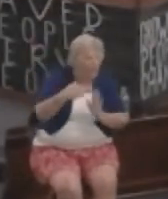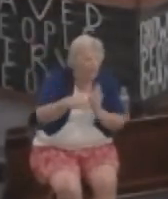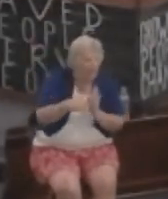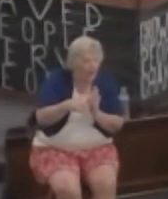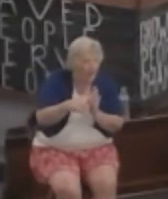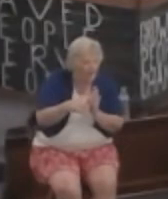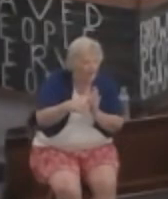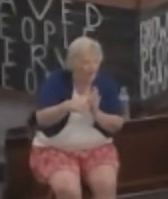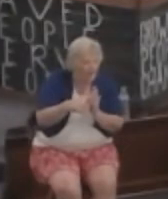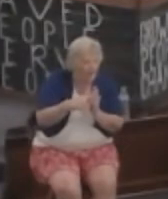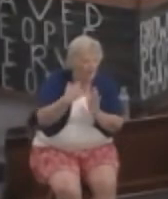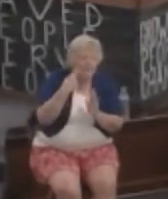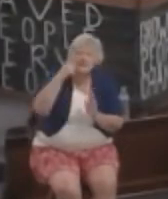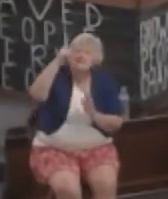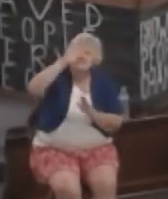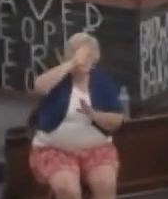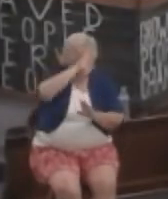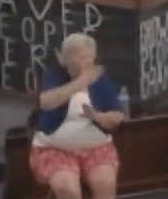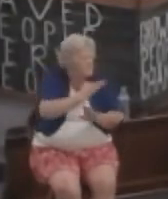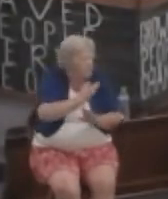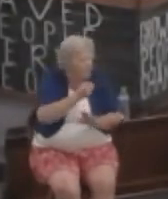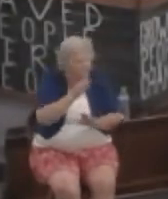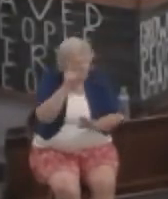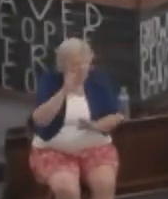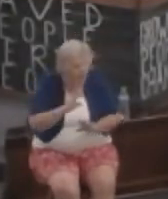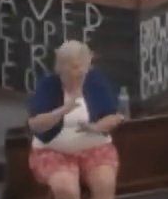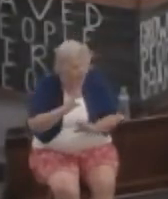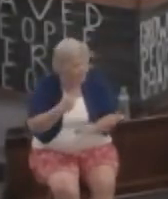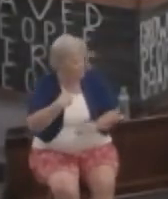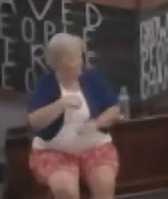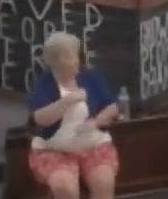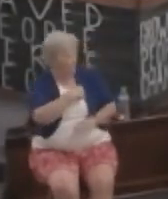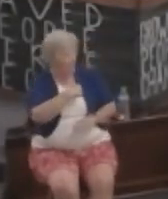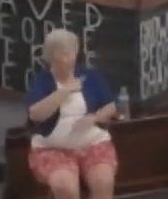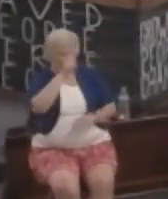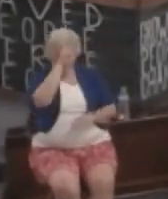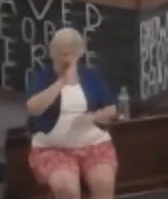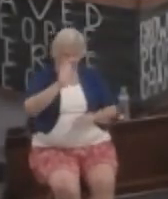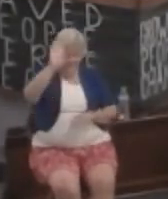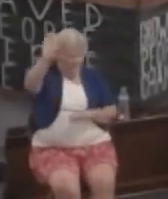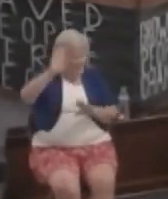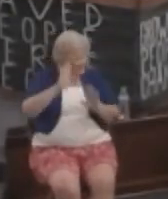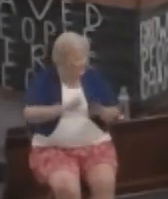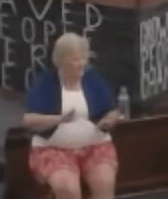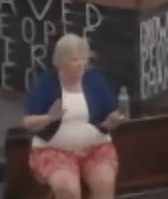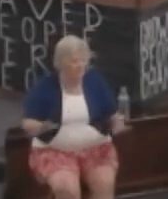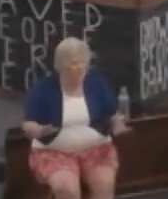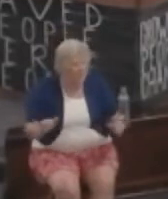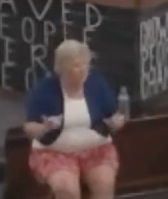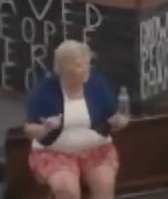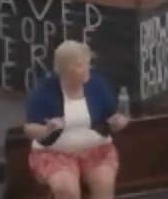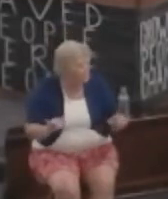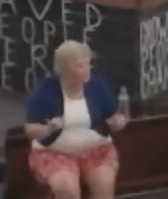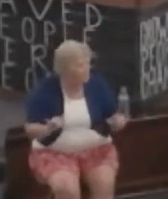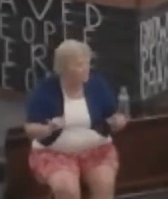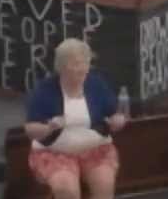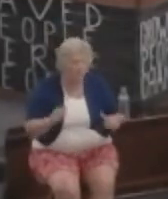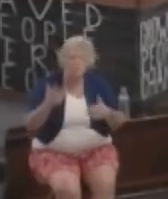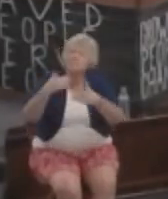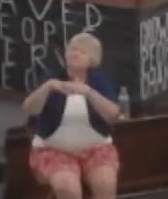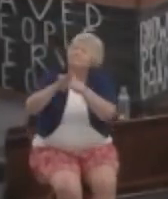Just as He is the Son of God and He will come in glory, we are children of God and we shall be in